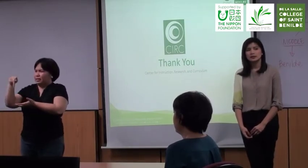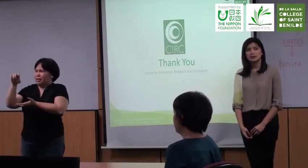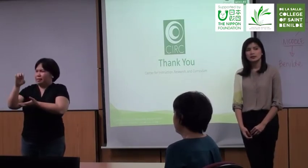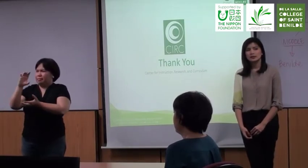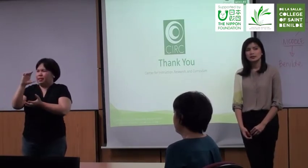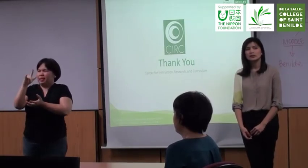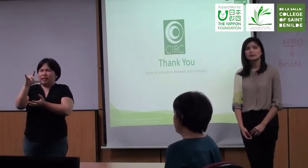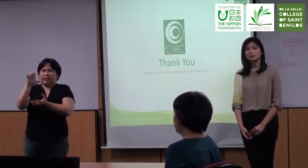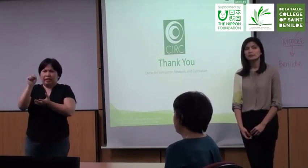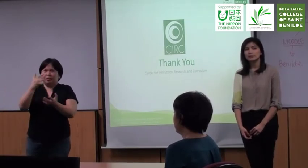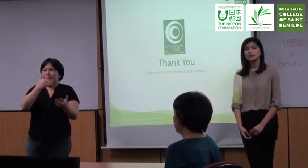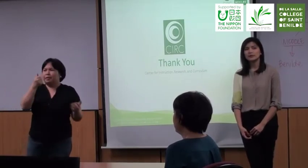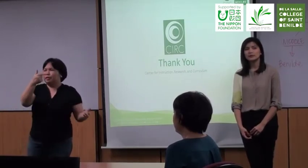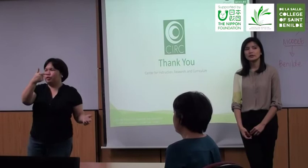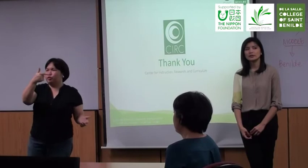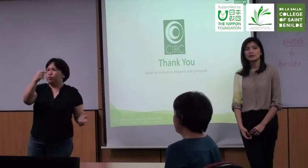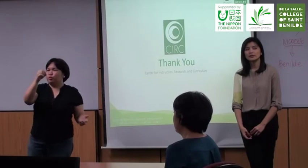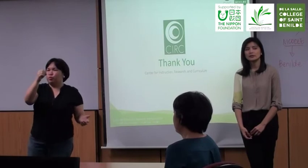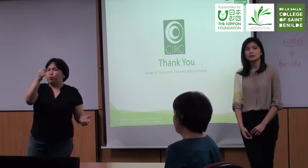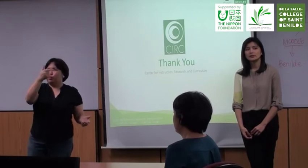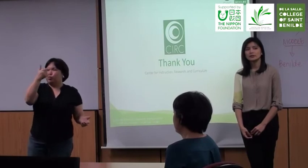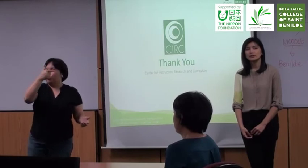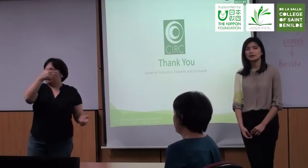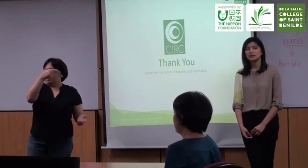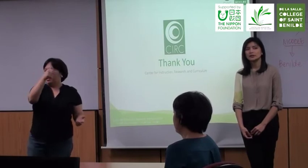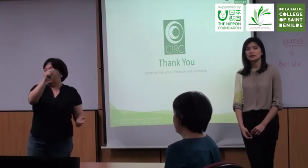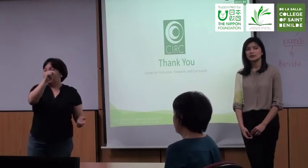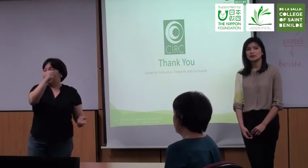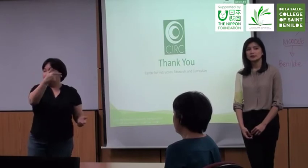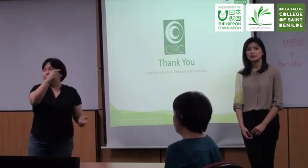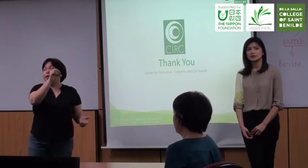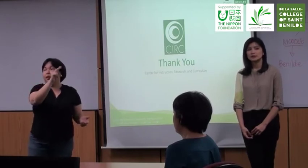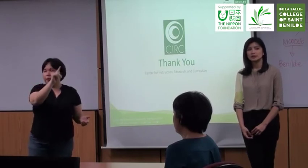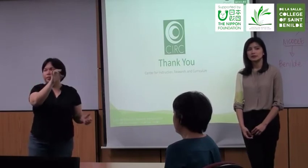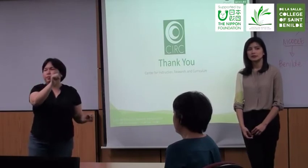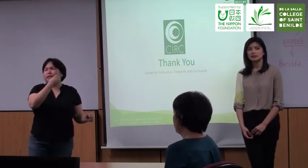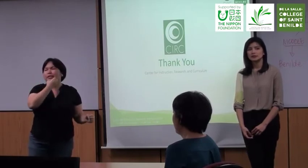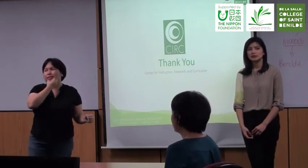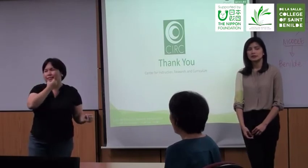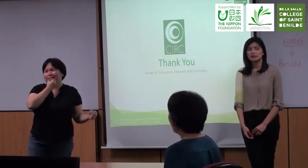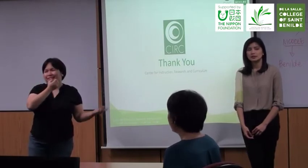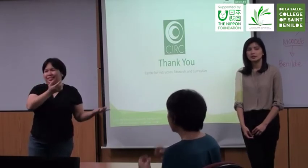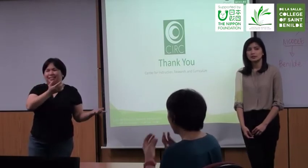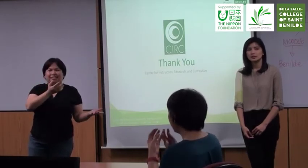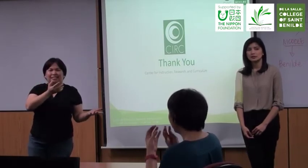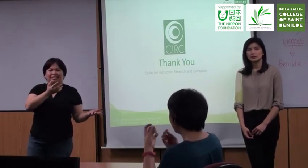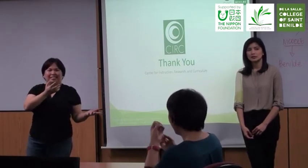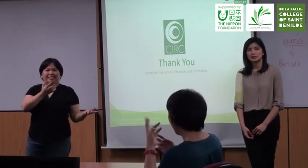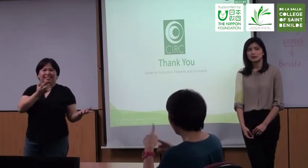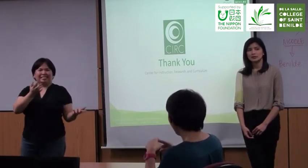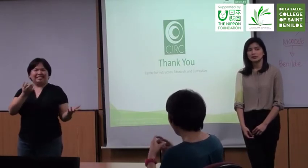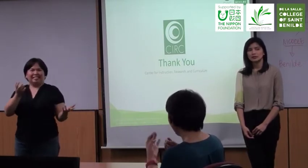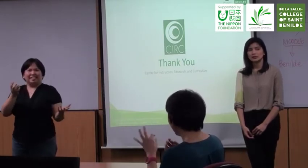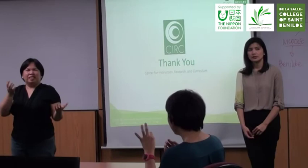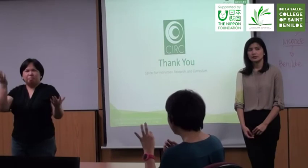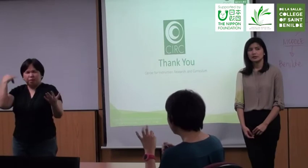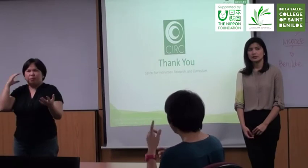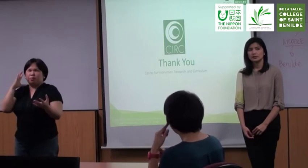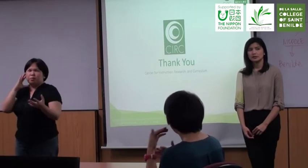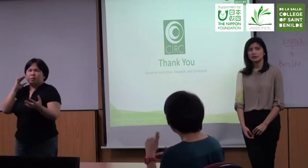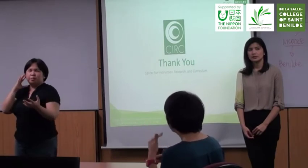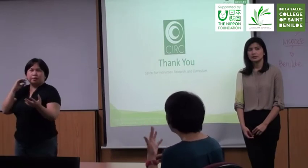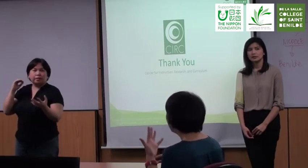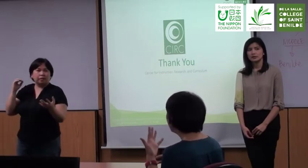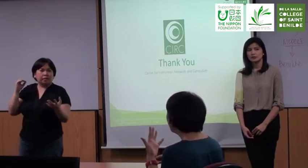Moodle that we can use. But we haven't tested it because before we were experiencing